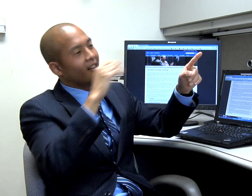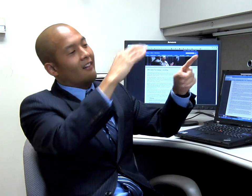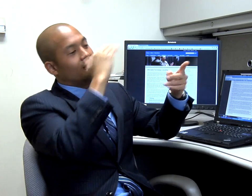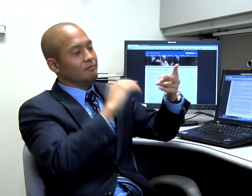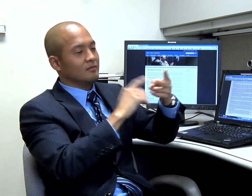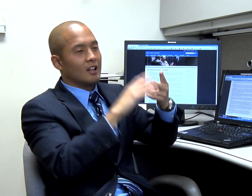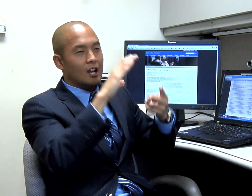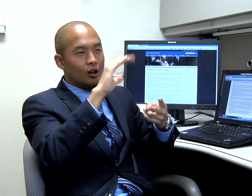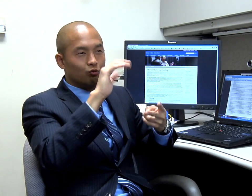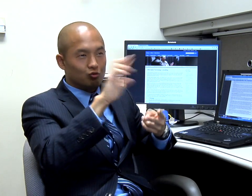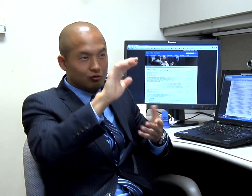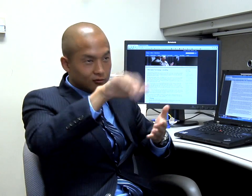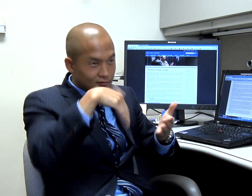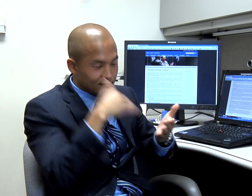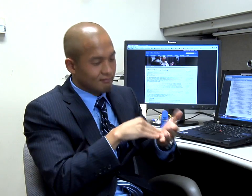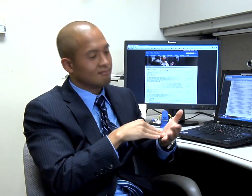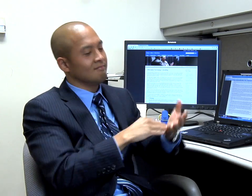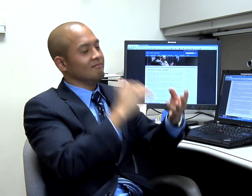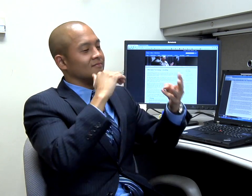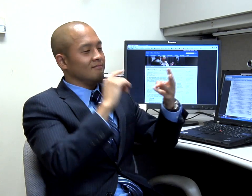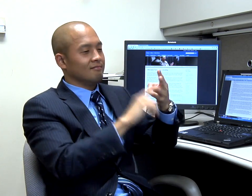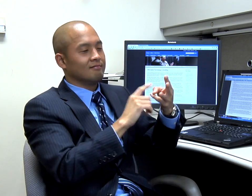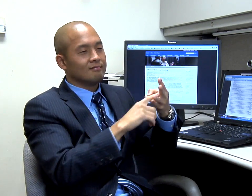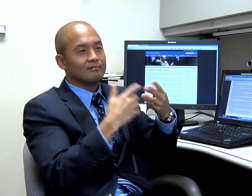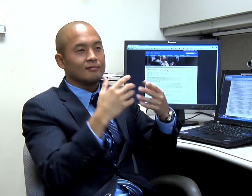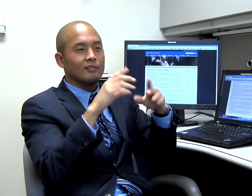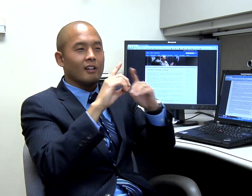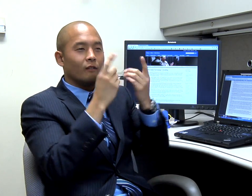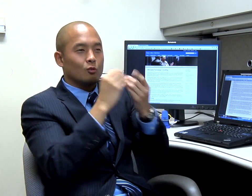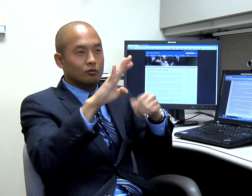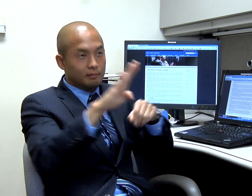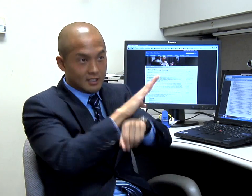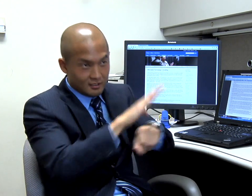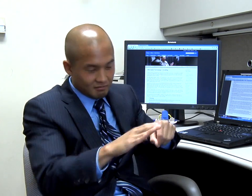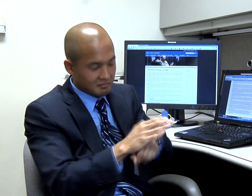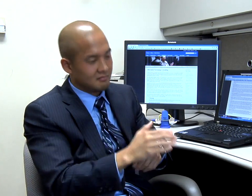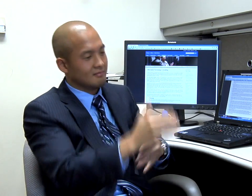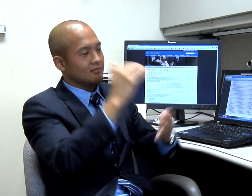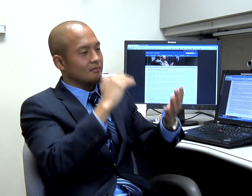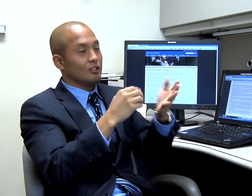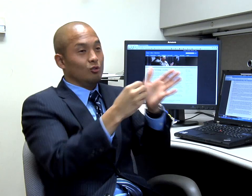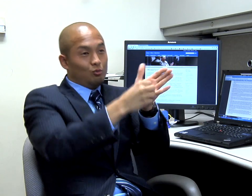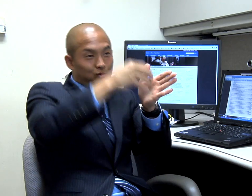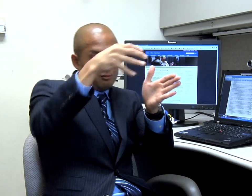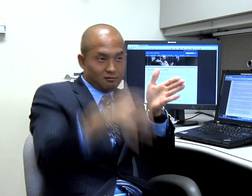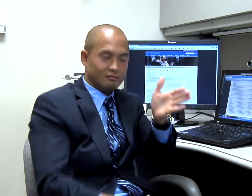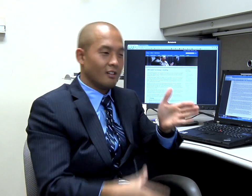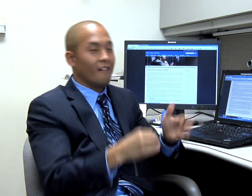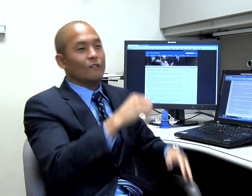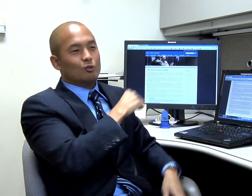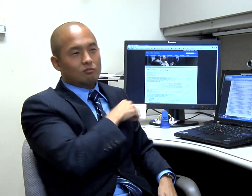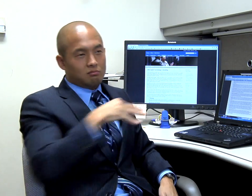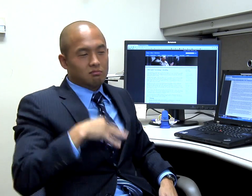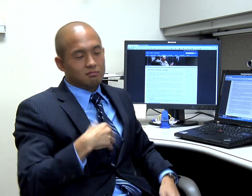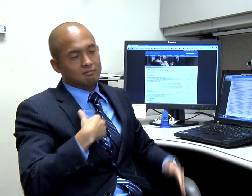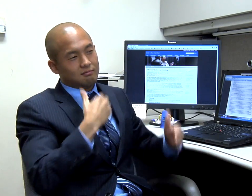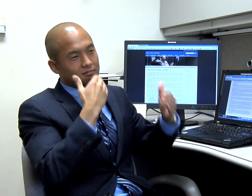I really pay my thanks to Gallaudet University, the Career Center, the Department of Business, and my fellow students and staff.